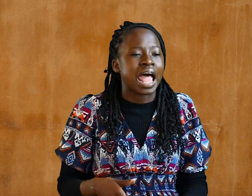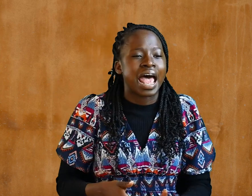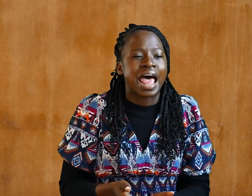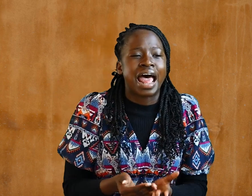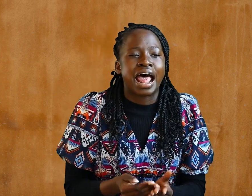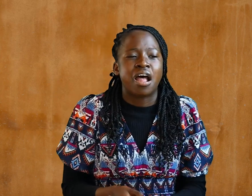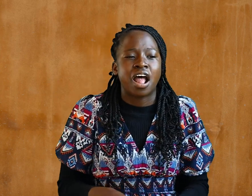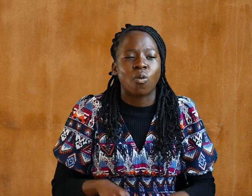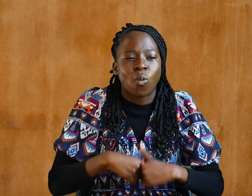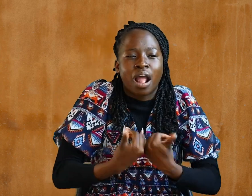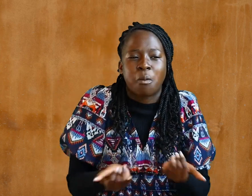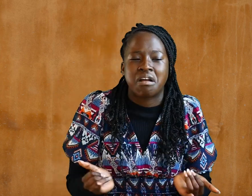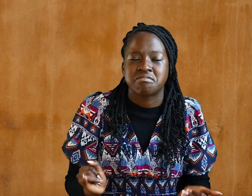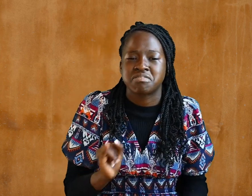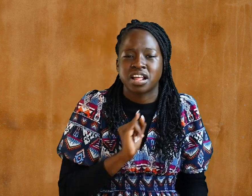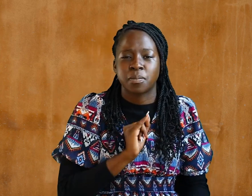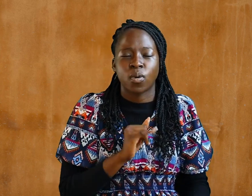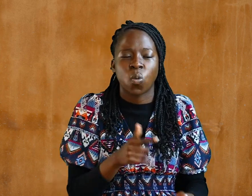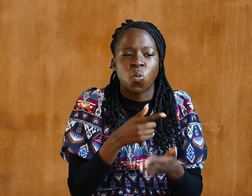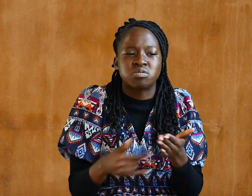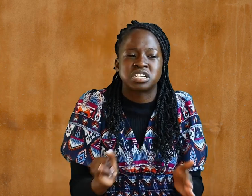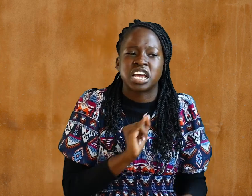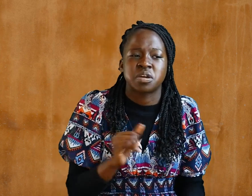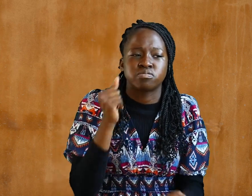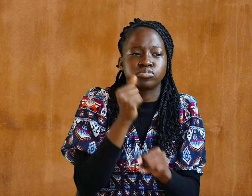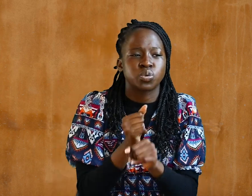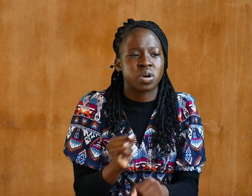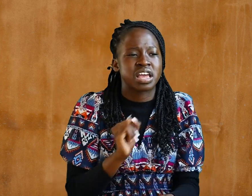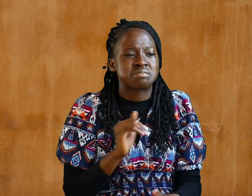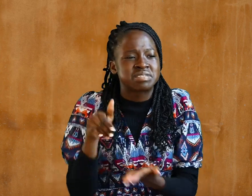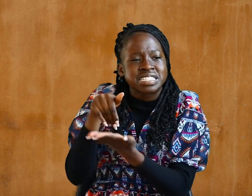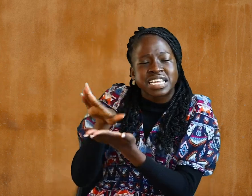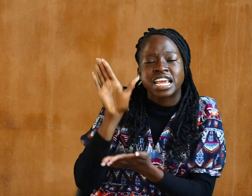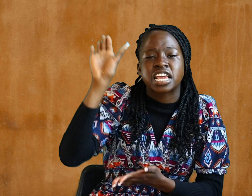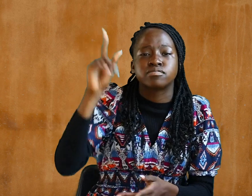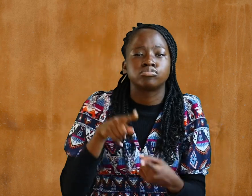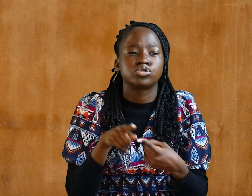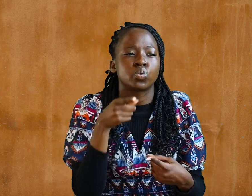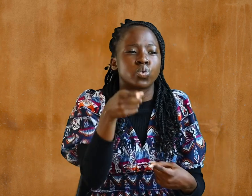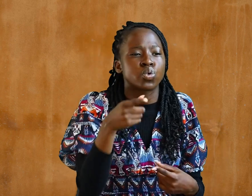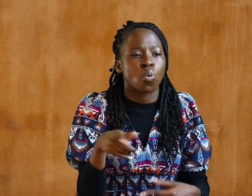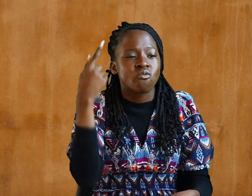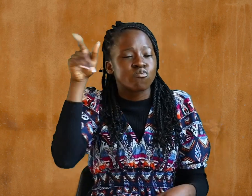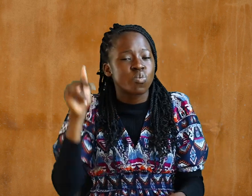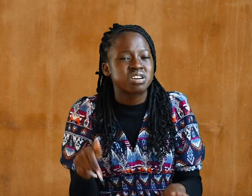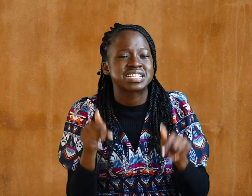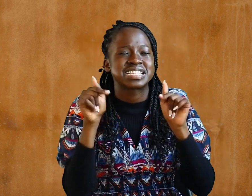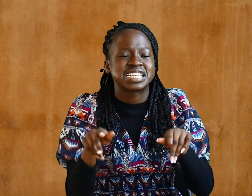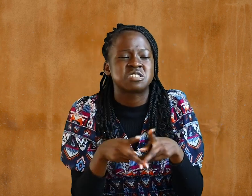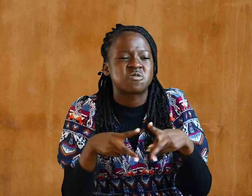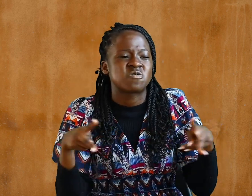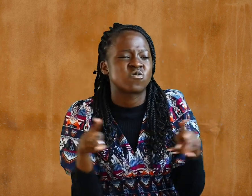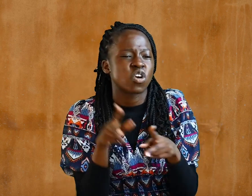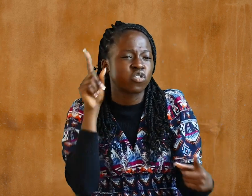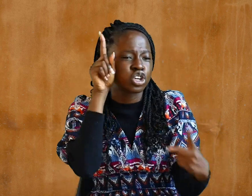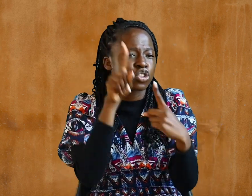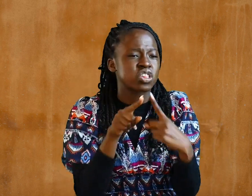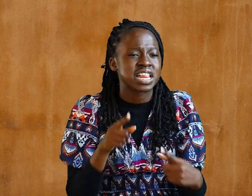doing. I am sending him to you for this very purpose, that you may know how